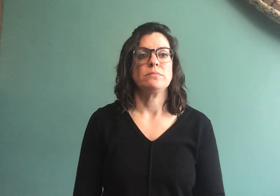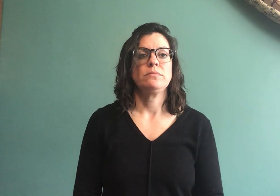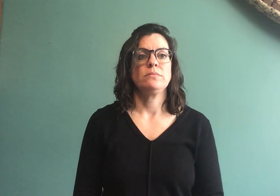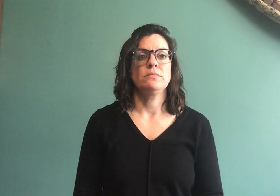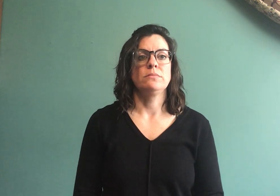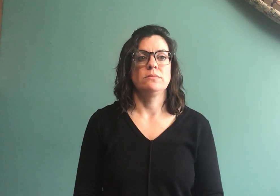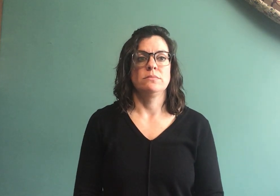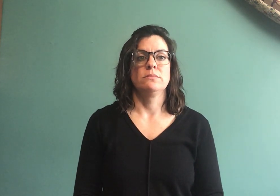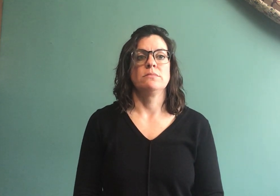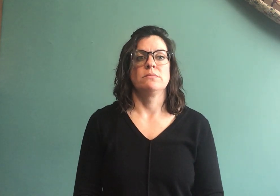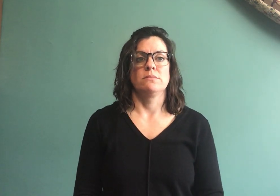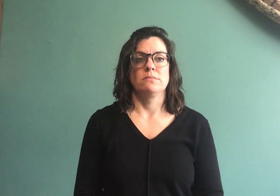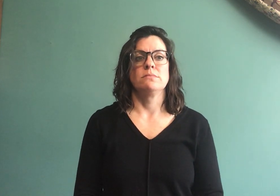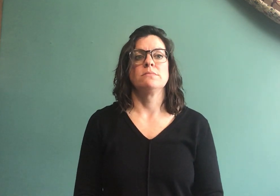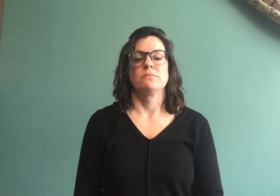Yeah. What am I going to do?